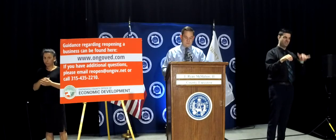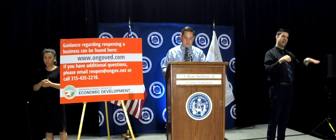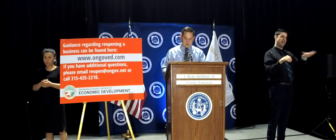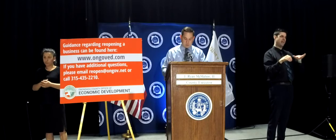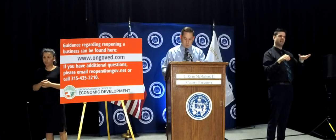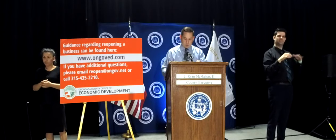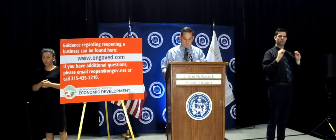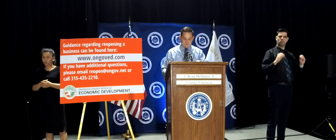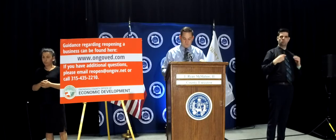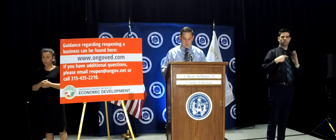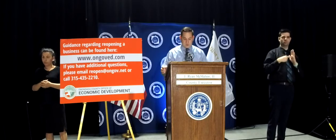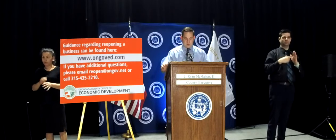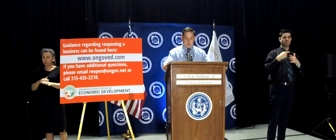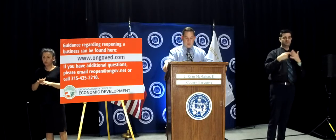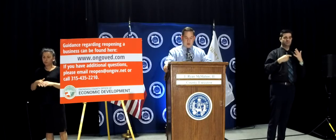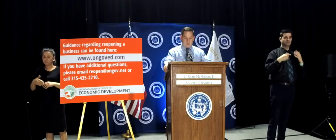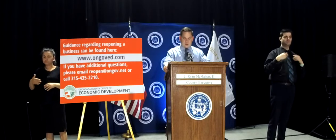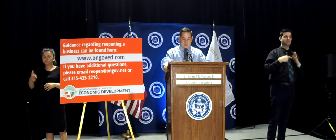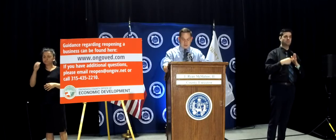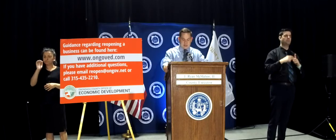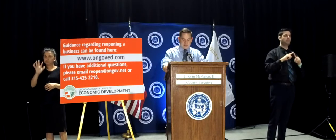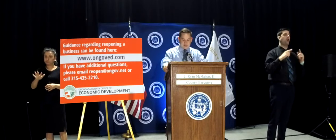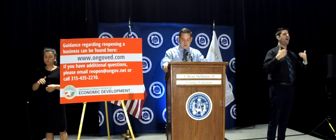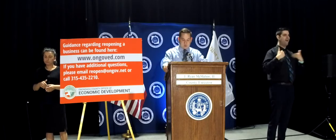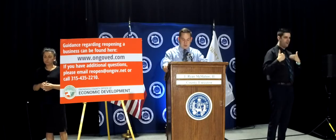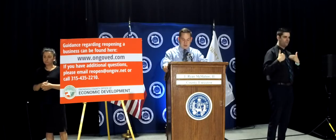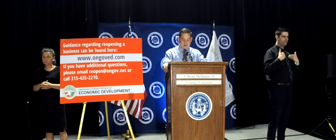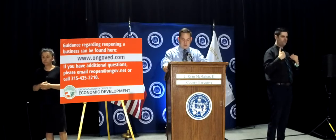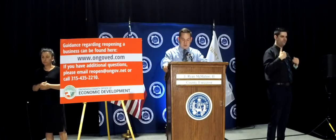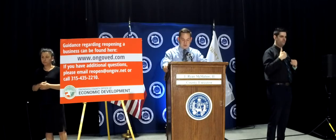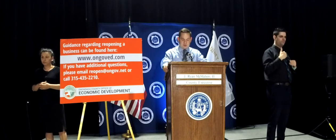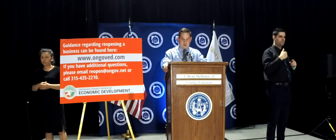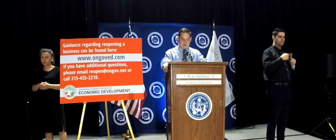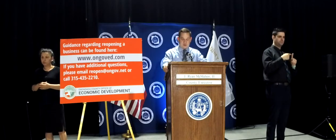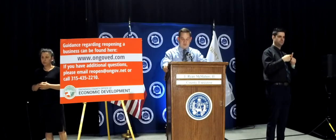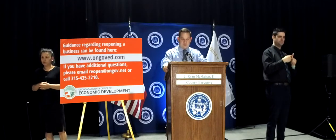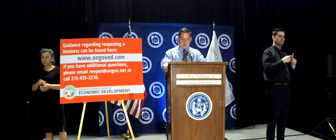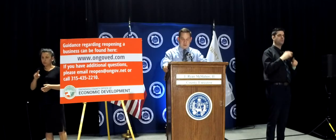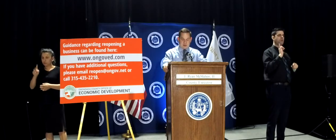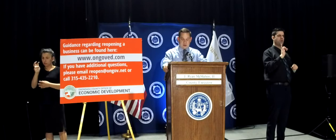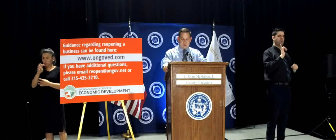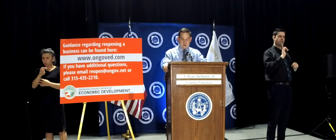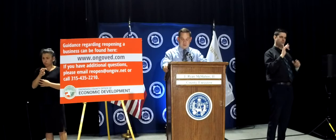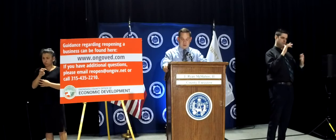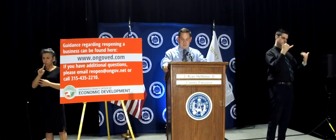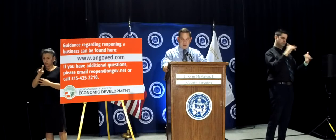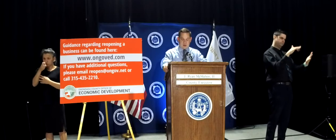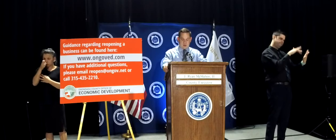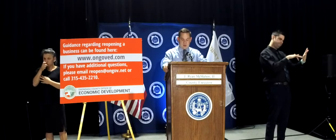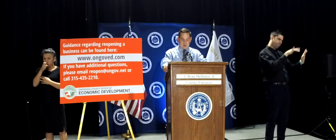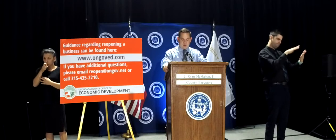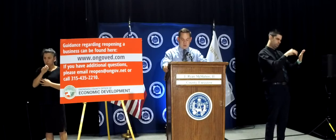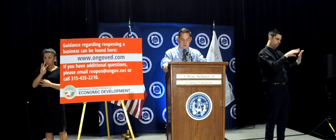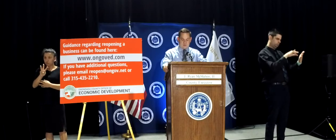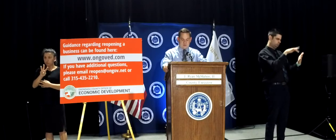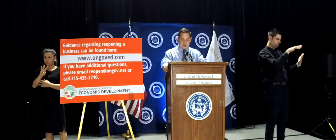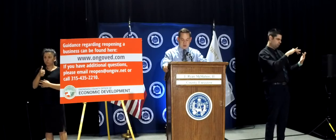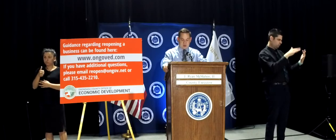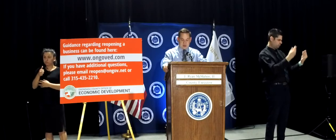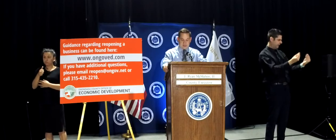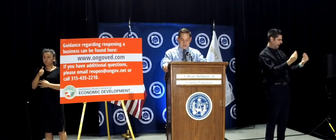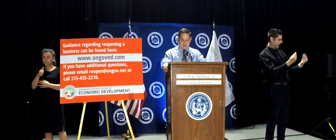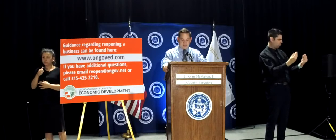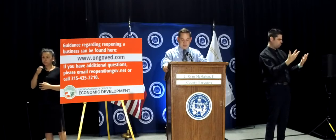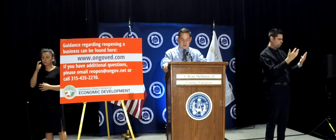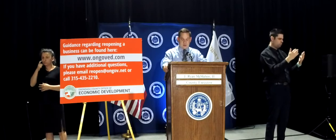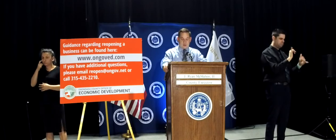that at some point. Looking at the cases, 1,336 are female, 907 are male, 115 are